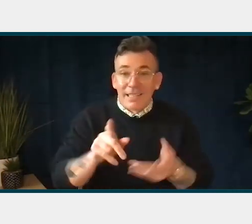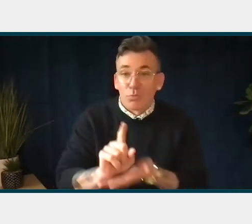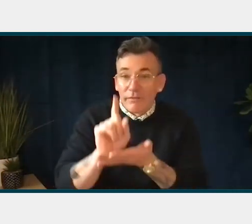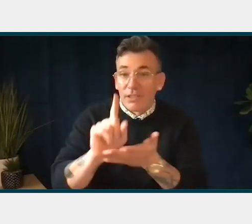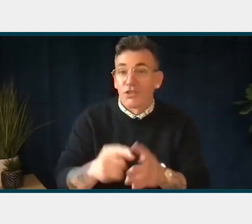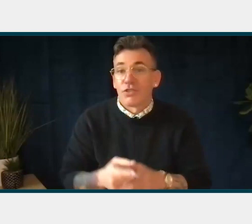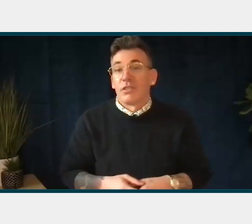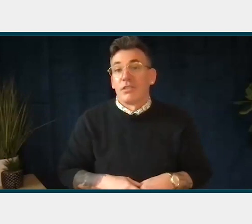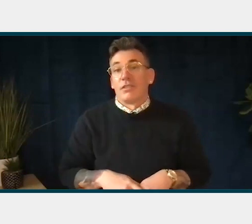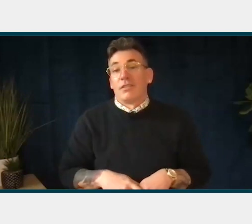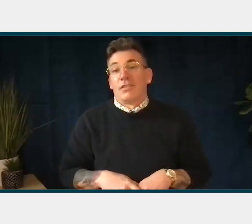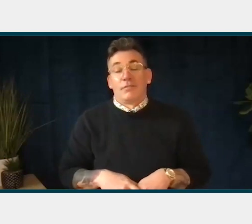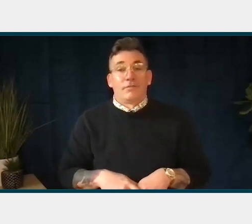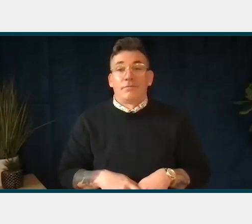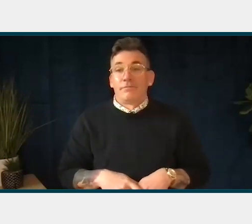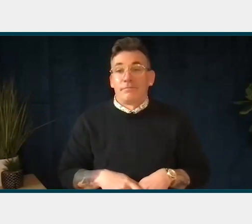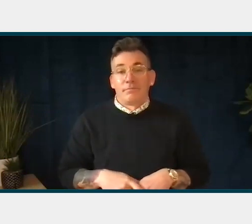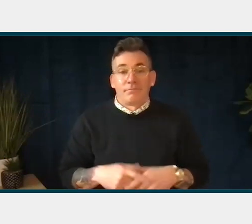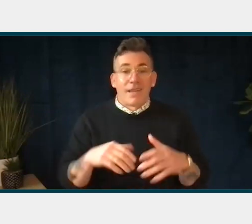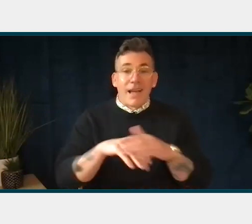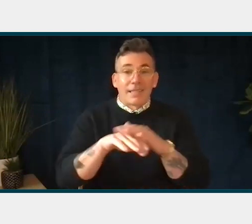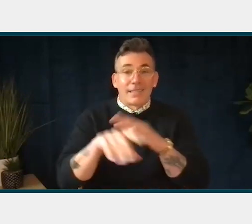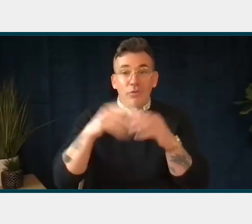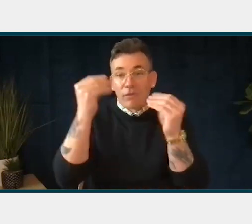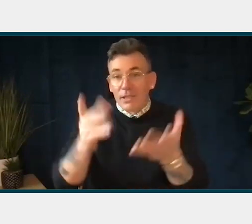of having majority privilege, size privilege,